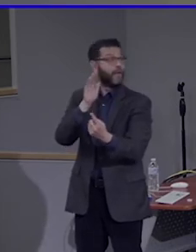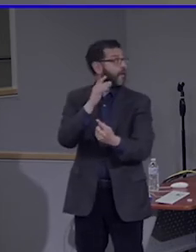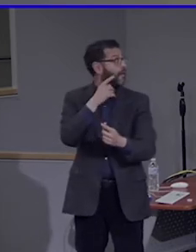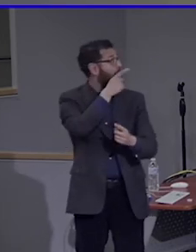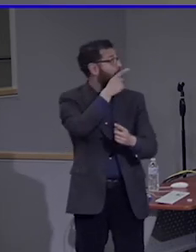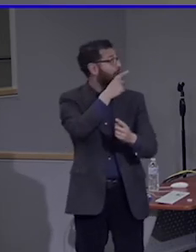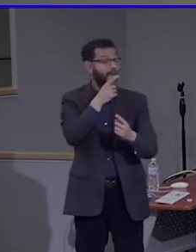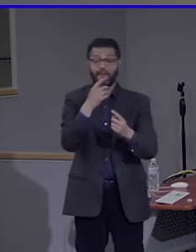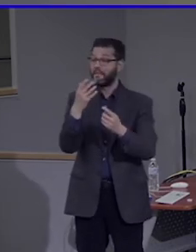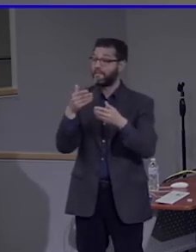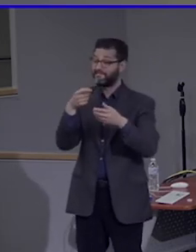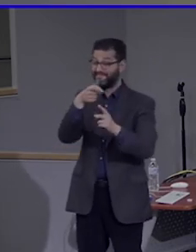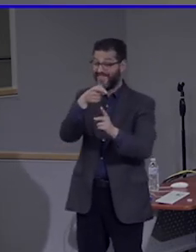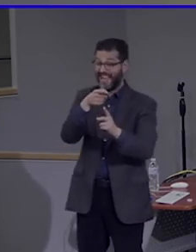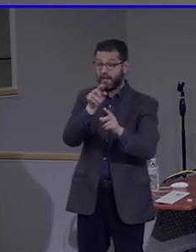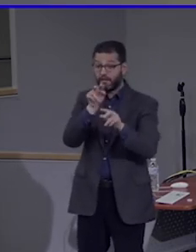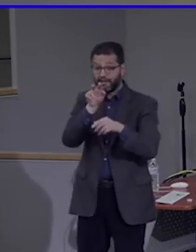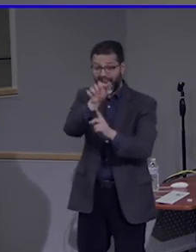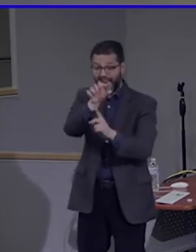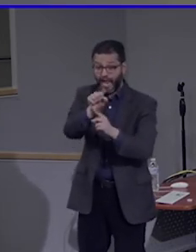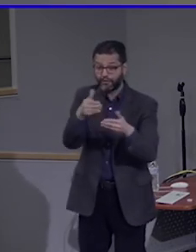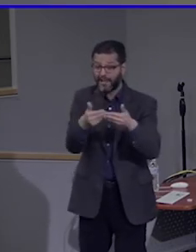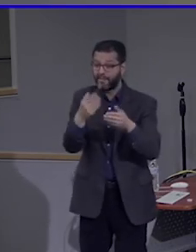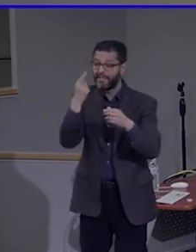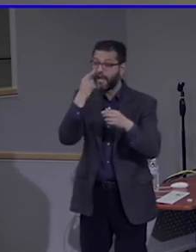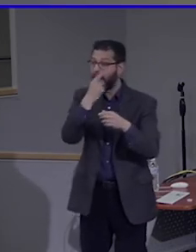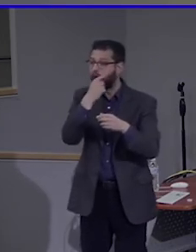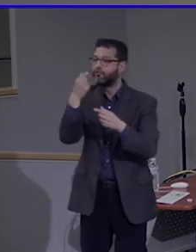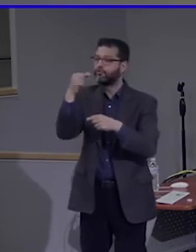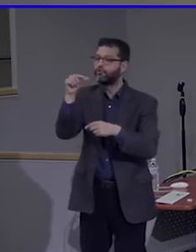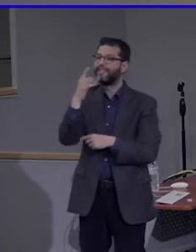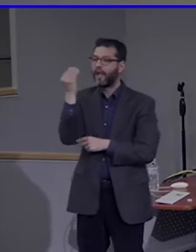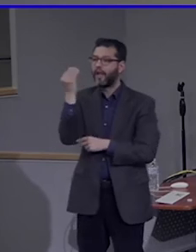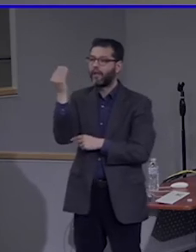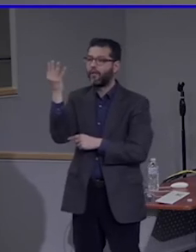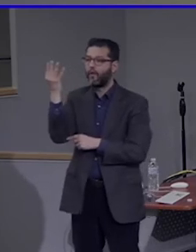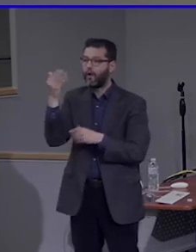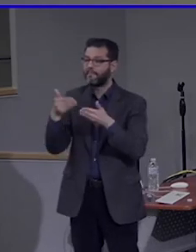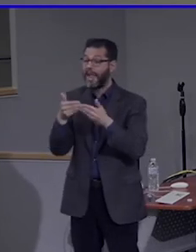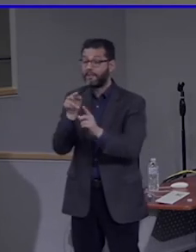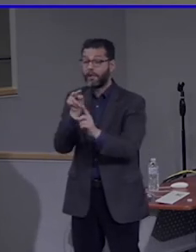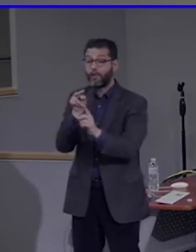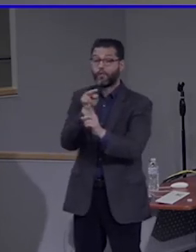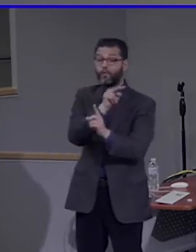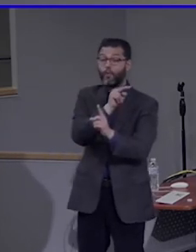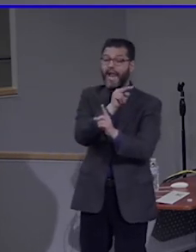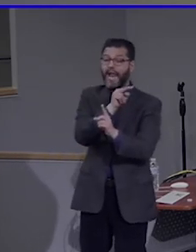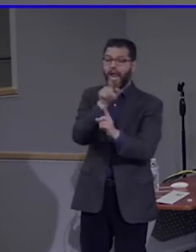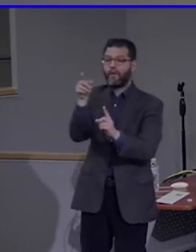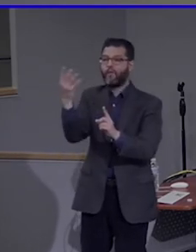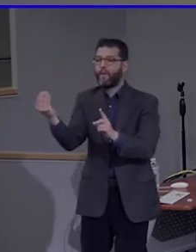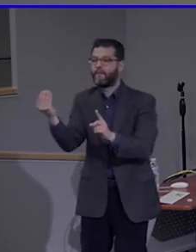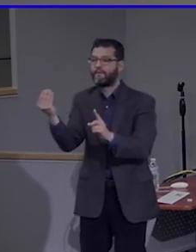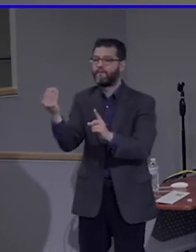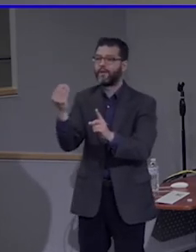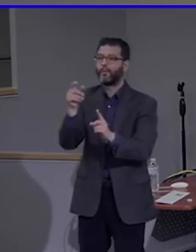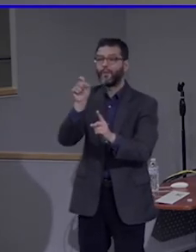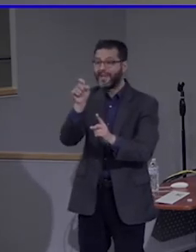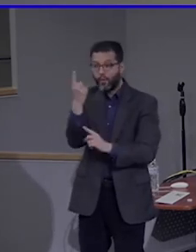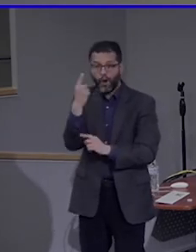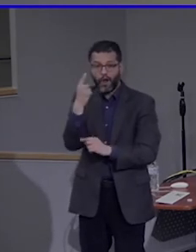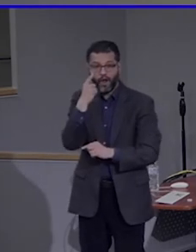green lights come on it's really it's fabulous I mean the baby looks away and they look back and it's state-of-the-art eye tracking it only needs